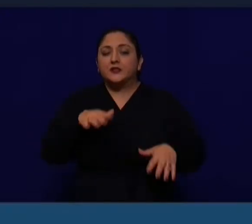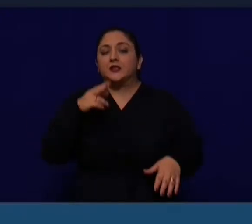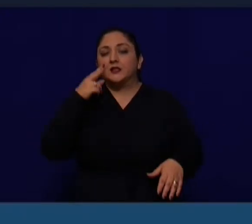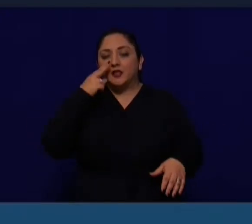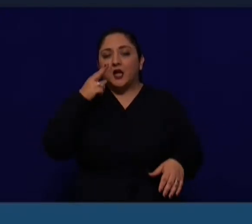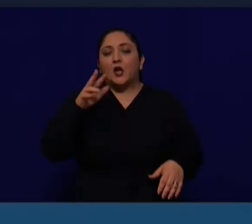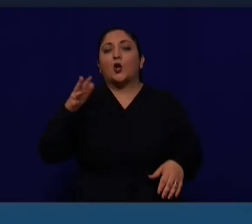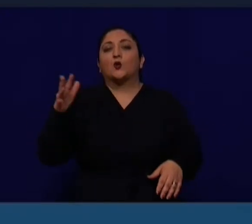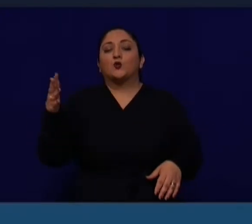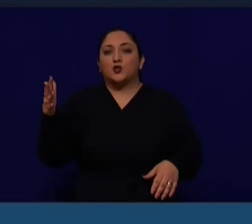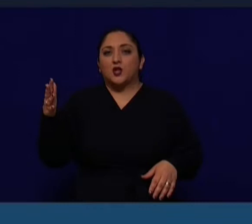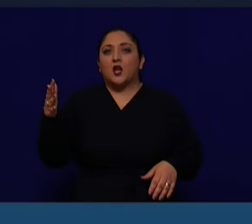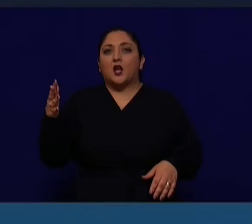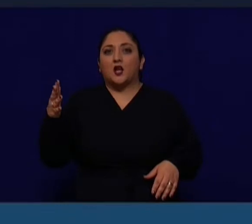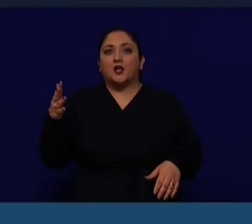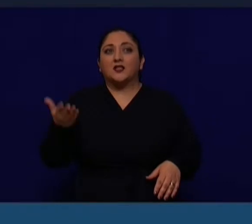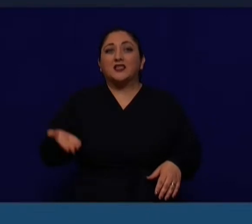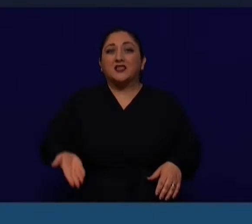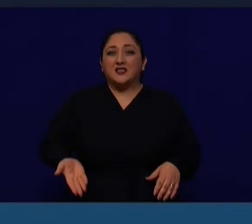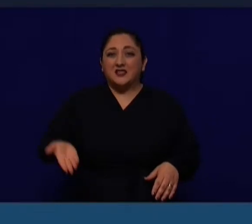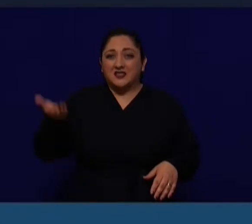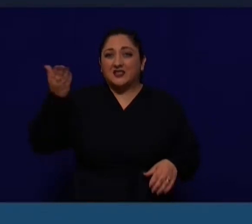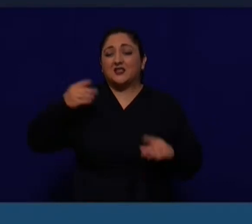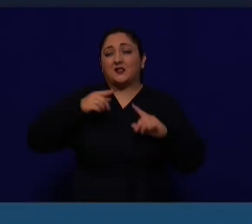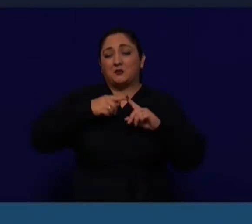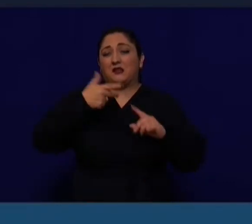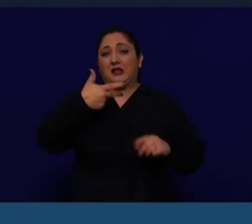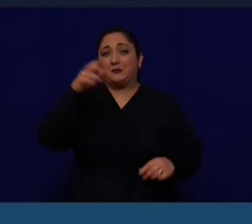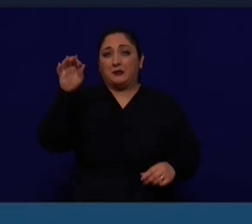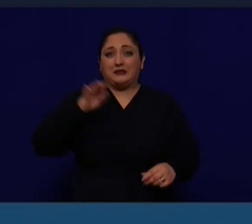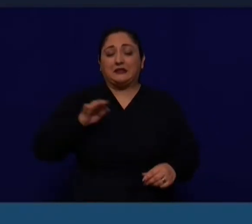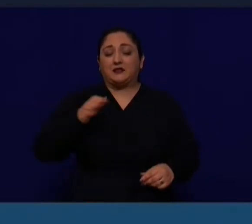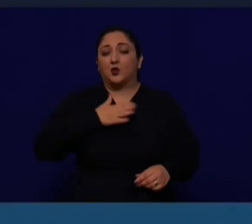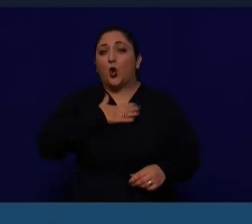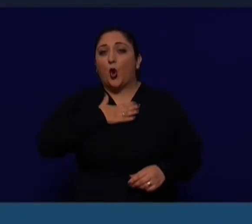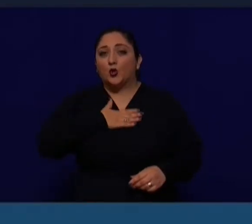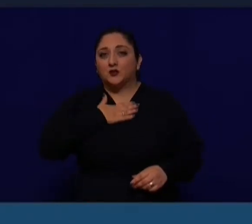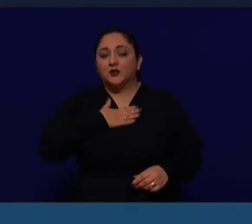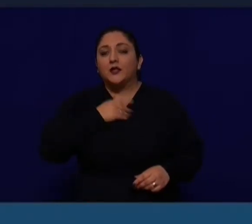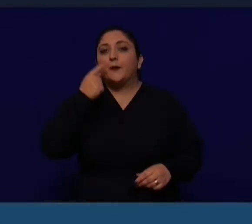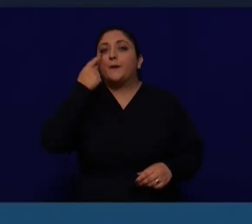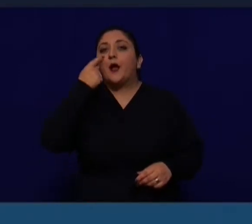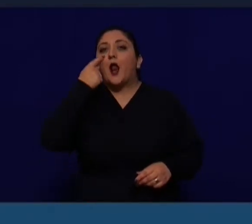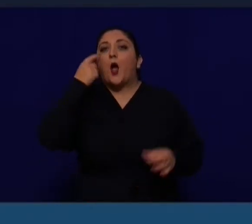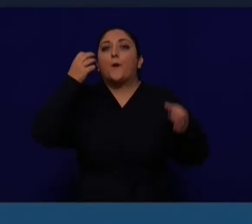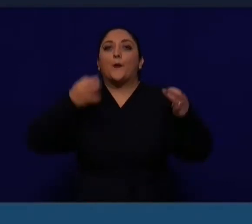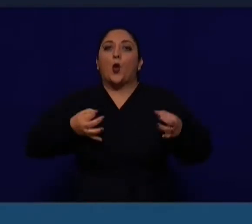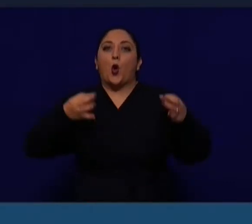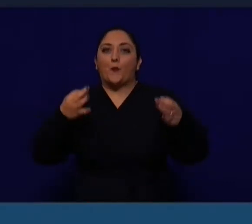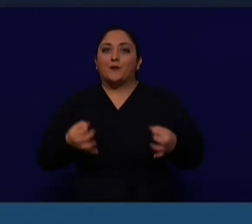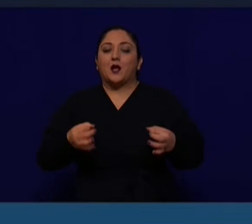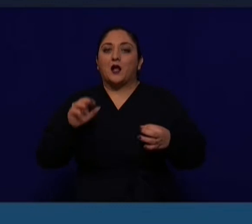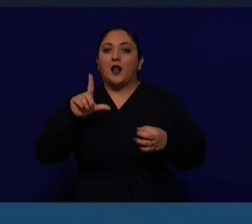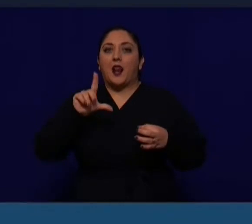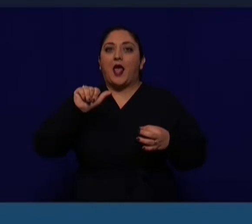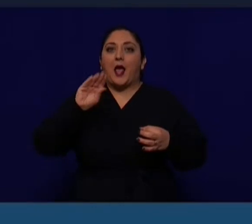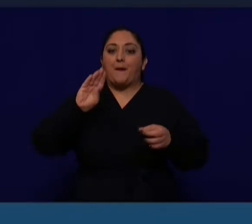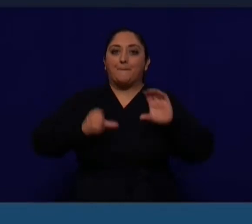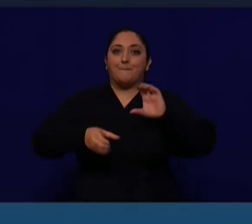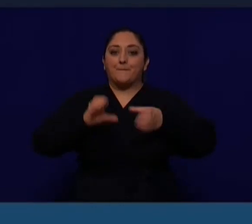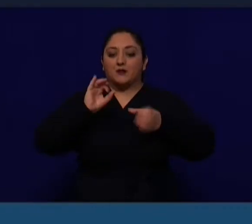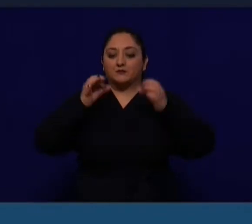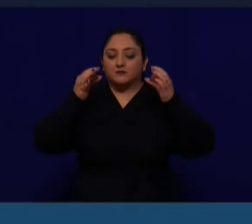ċar li r-rata hija iktar minn dik ta' 8%. Allura aħna nistennew ukoll ir-riżultati mill-laboratorju tagħna ħalli nkun